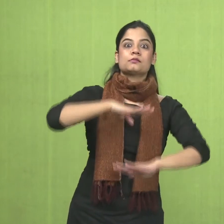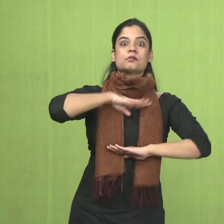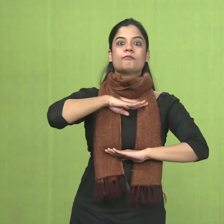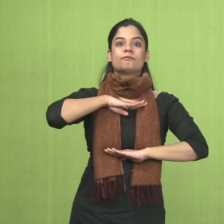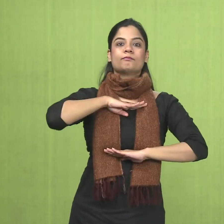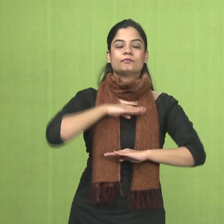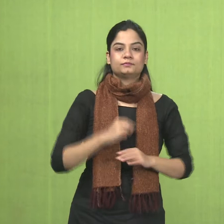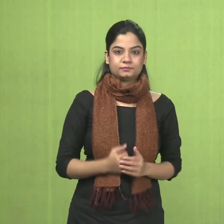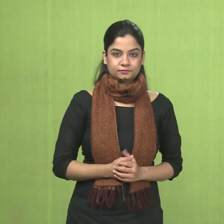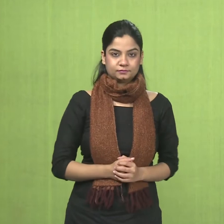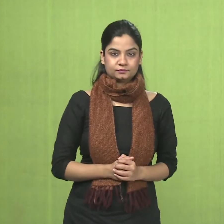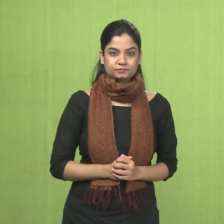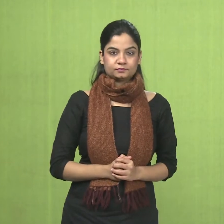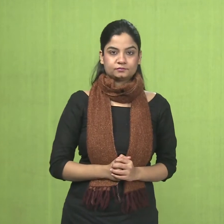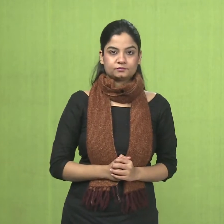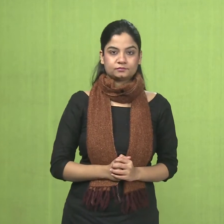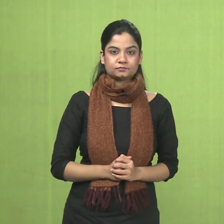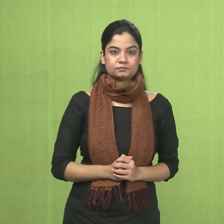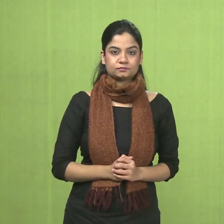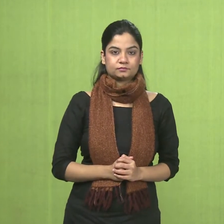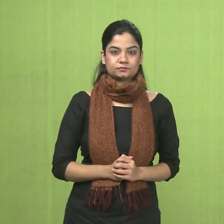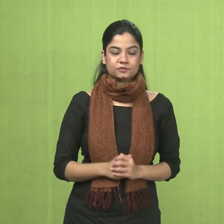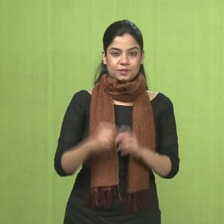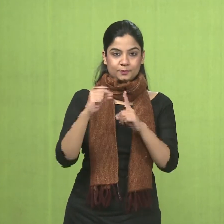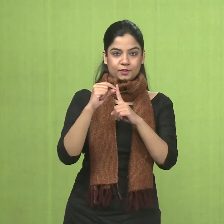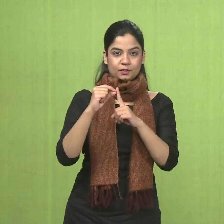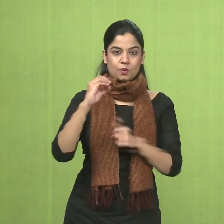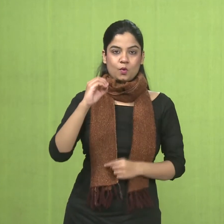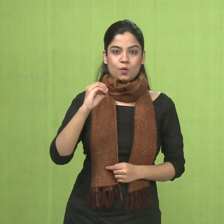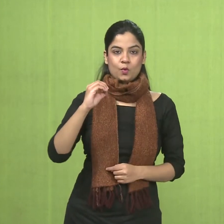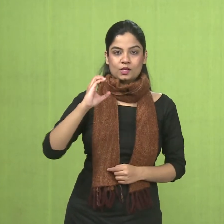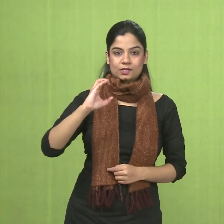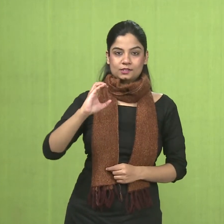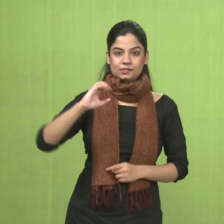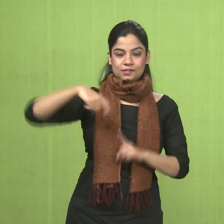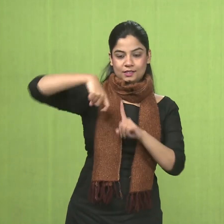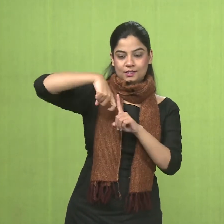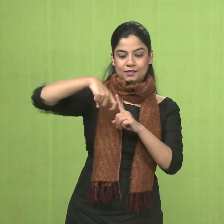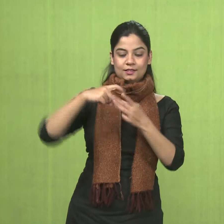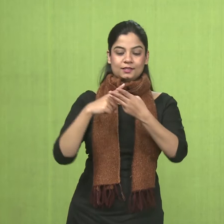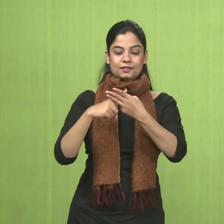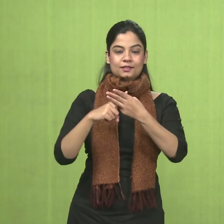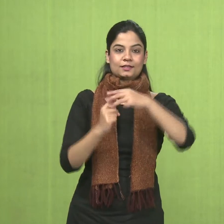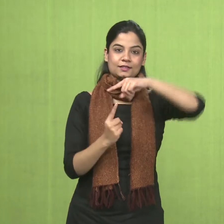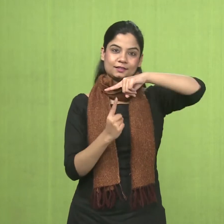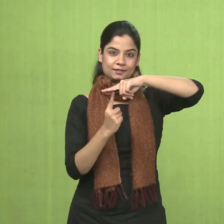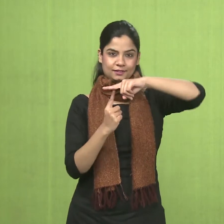Pocket. As you can see in the picture, it's either on the shirt or on your pant or jeans, etc., where you keep the money. A small bag that is sewn on